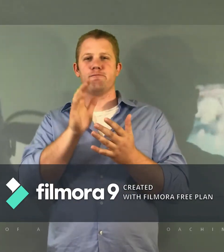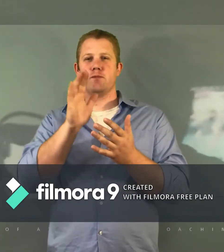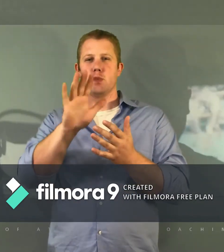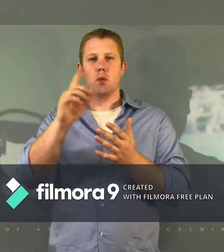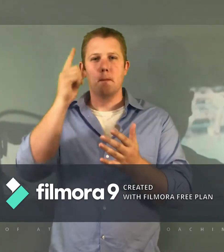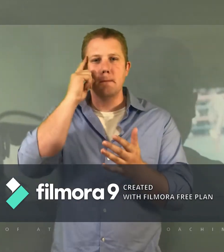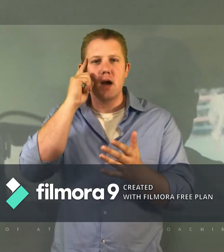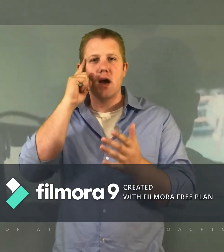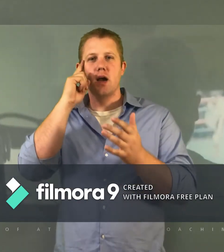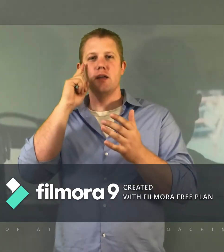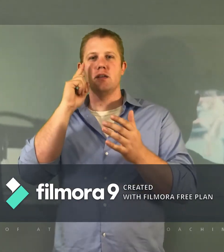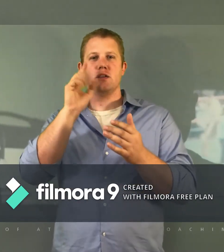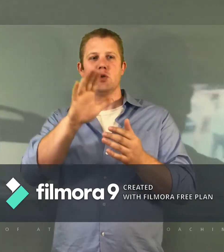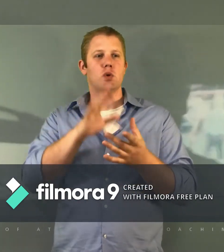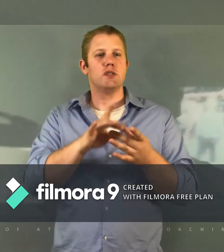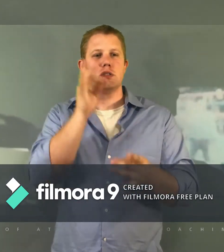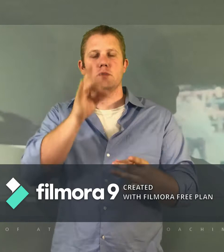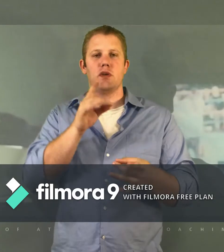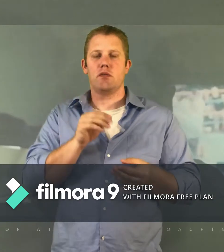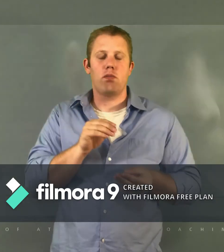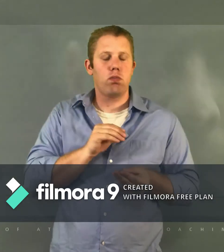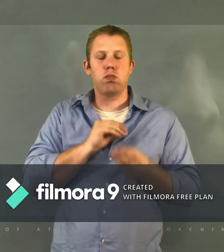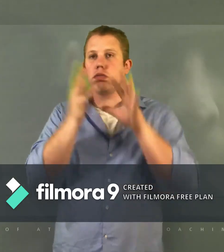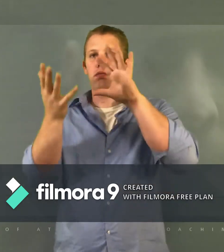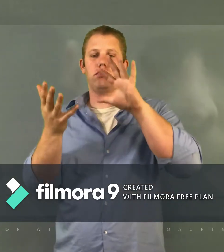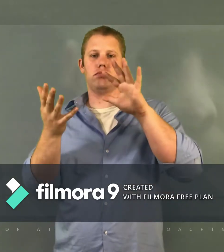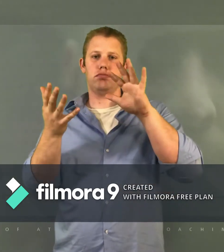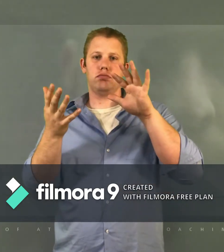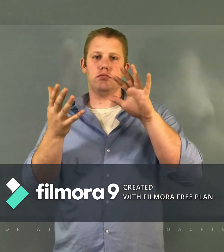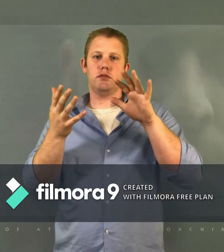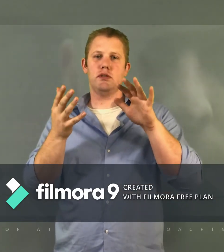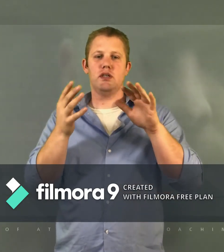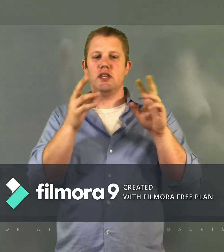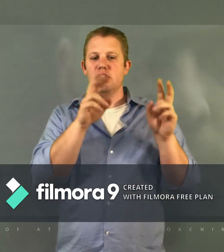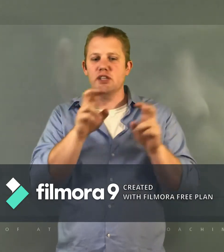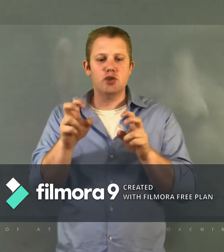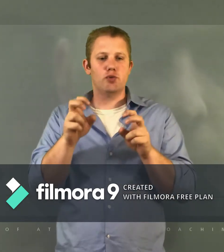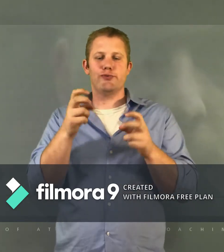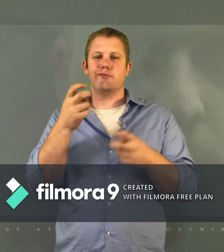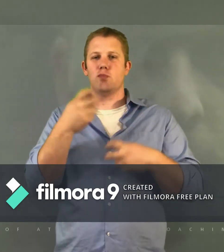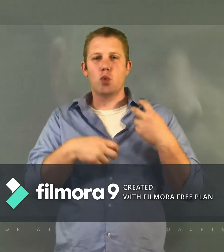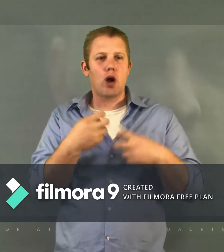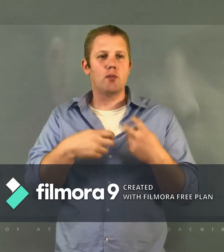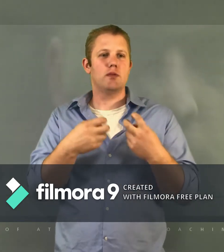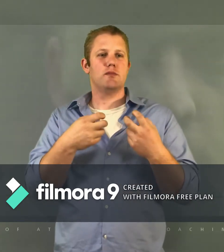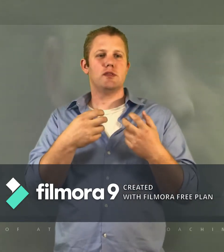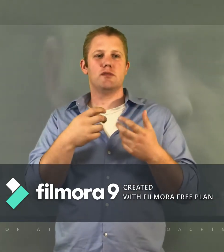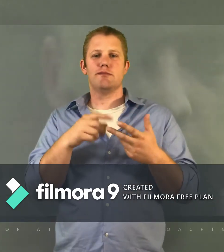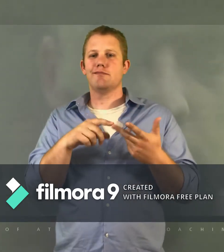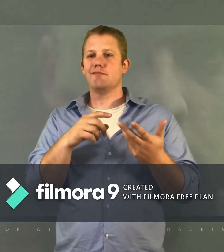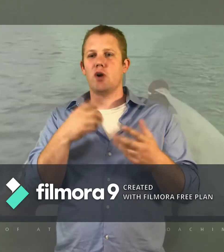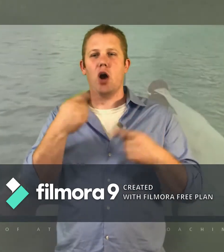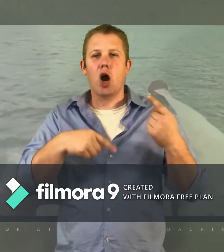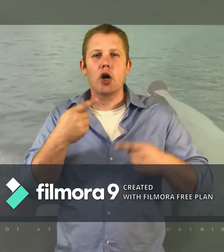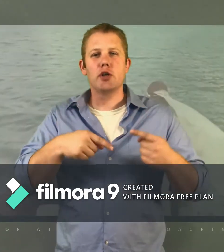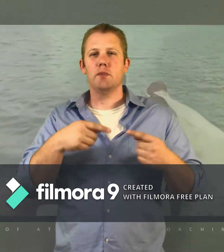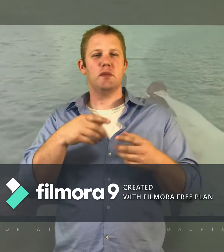negativity. Your mind is and your spirit is in turmoil. There's issues and